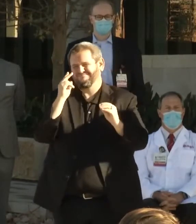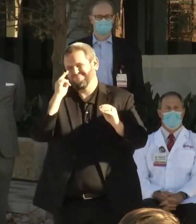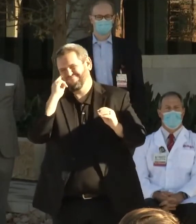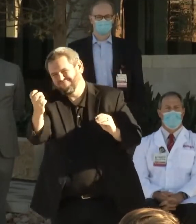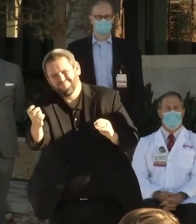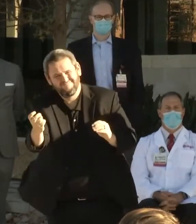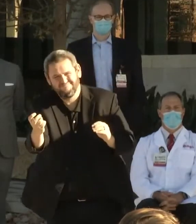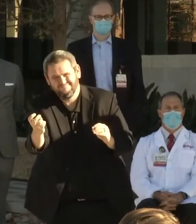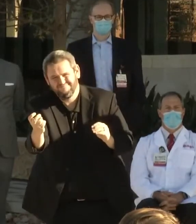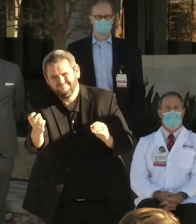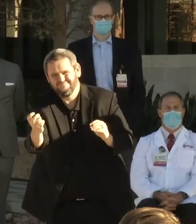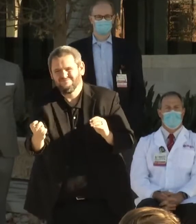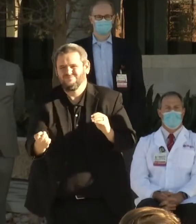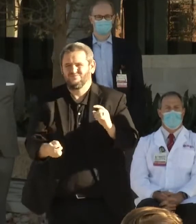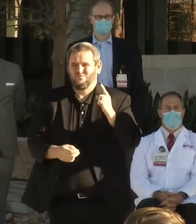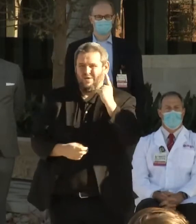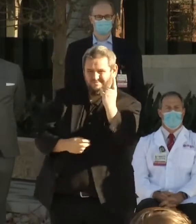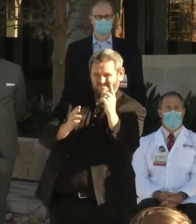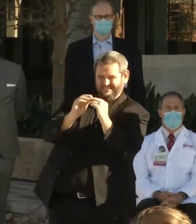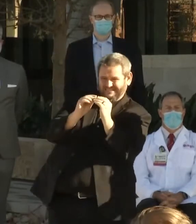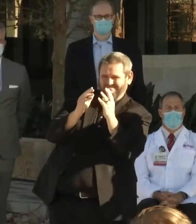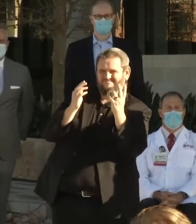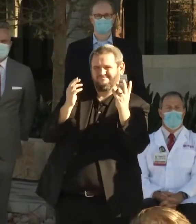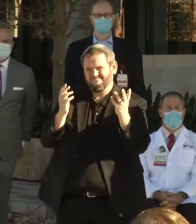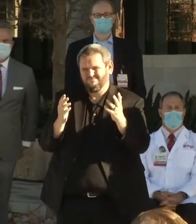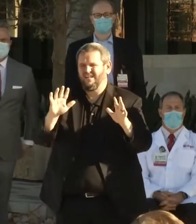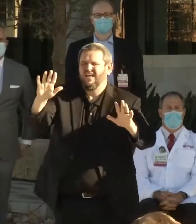one month of meetings.